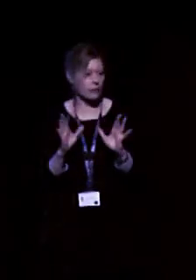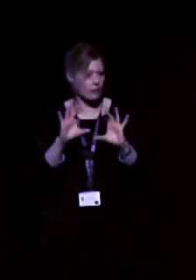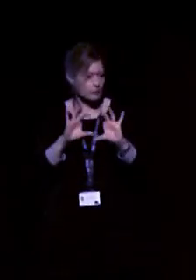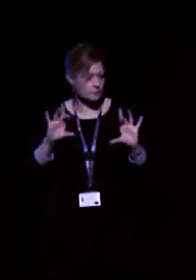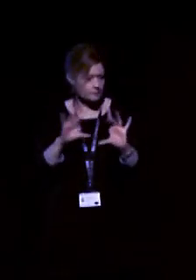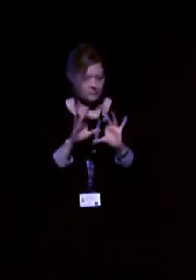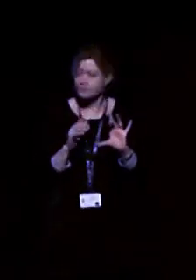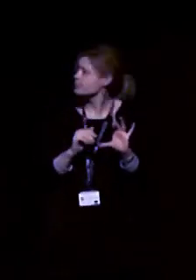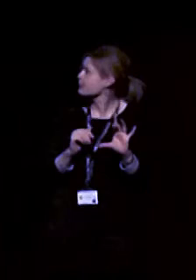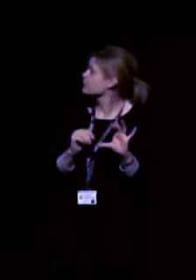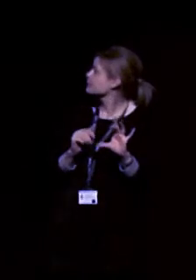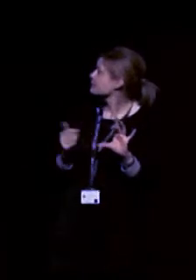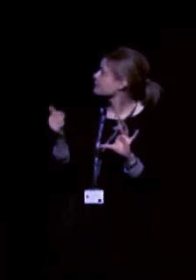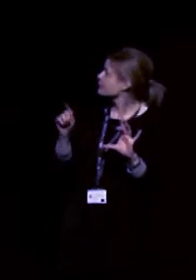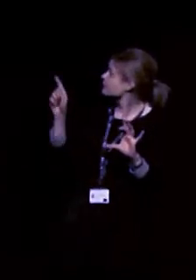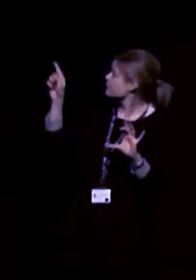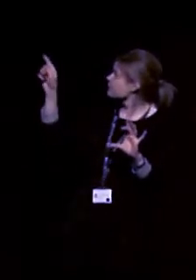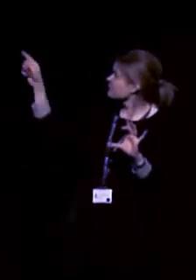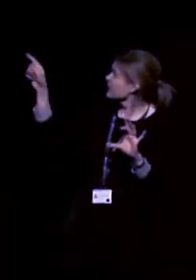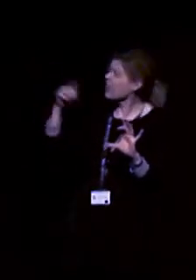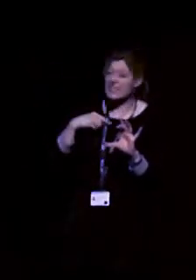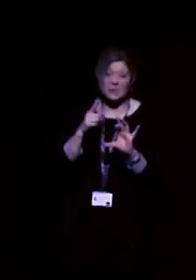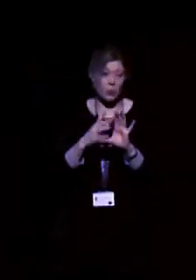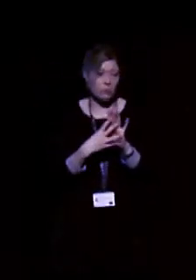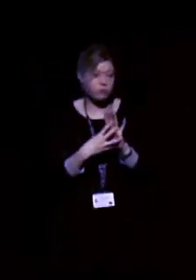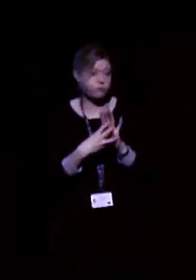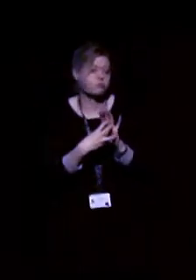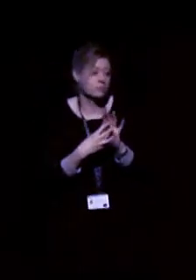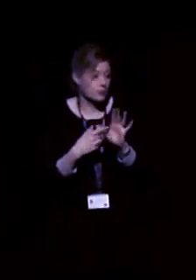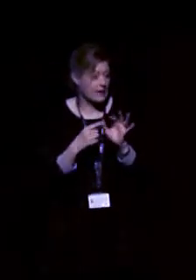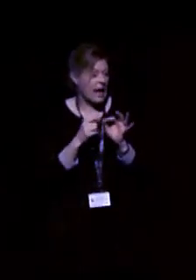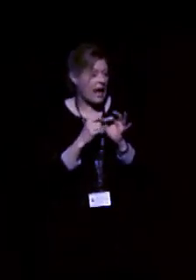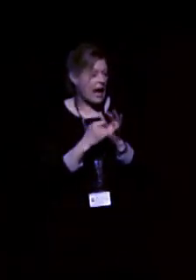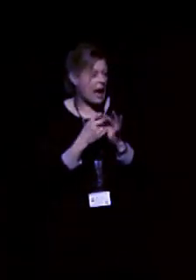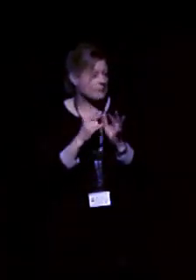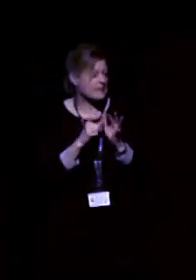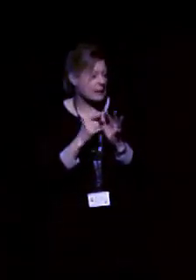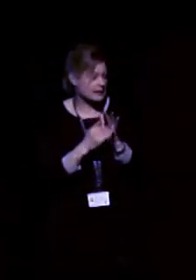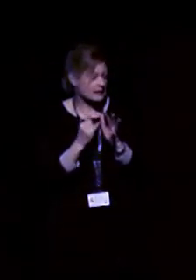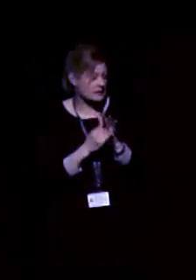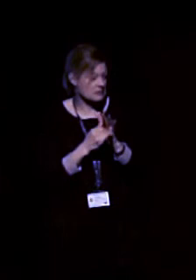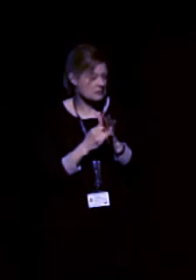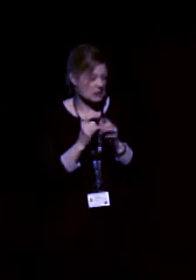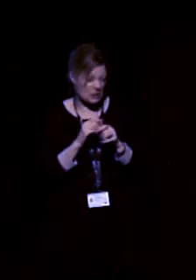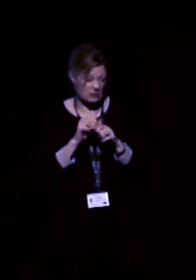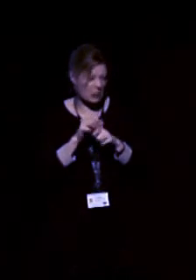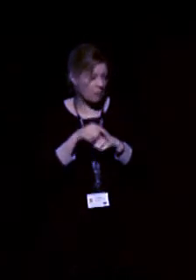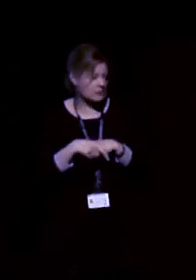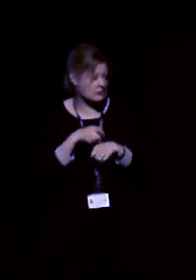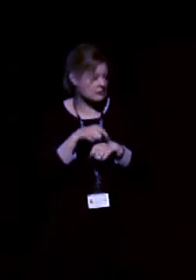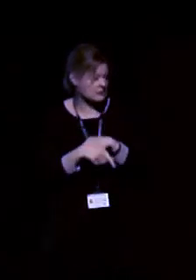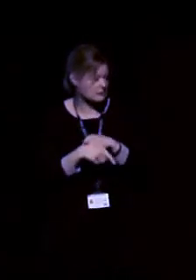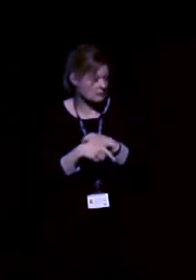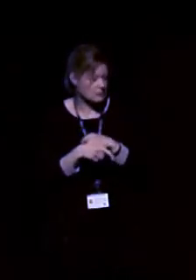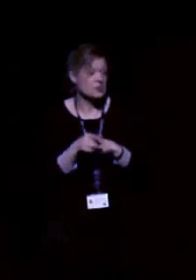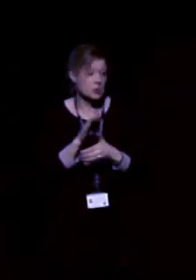is an acute otitis media. That is, there is an abscess with pus within the middle ear space that is causing the eardrum